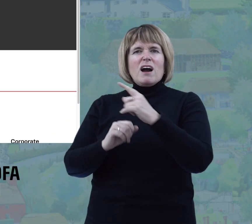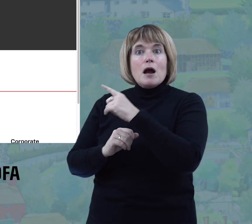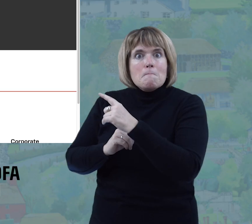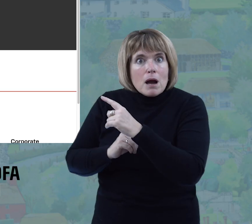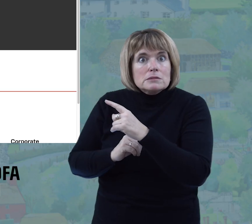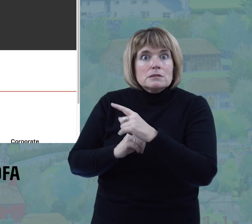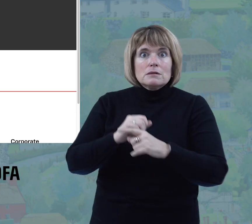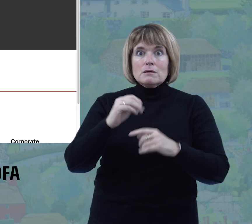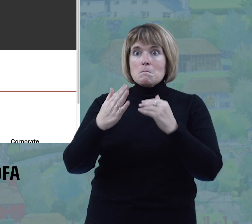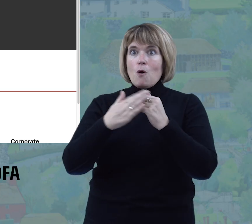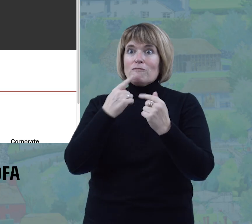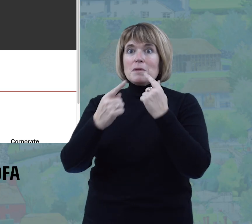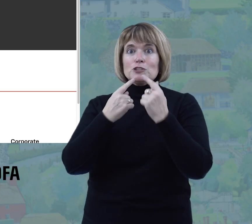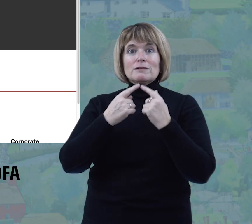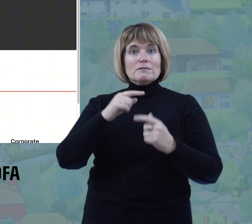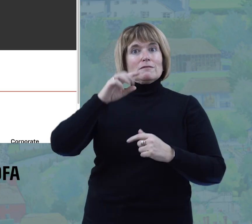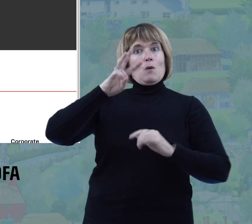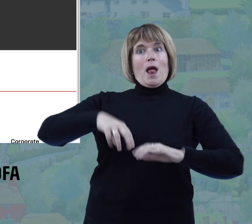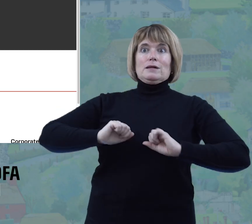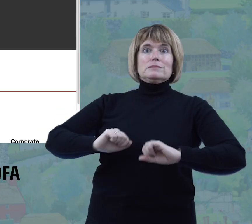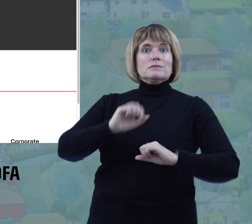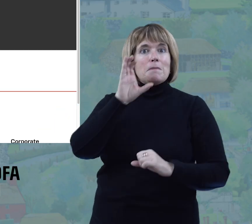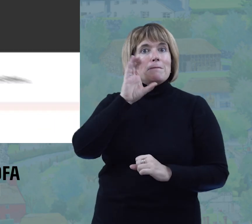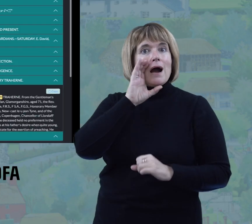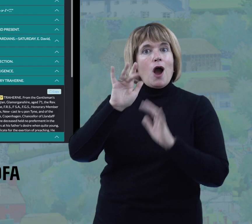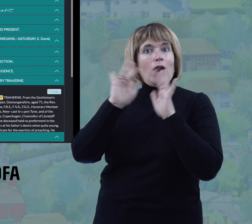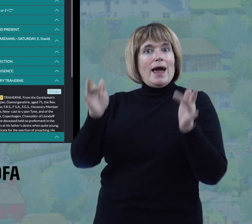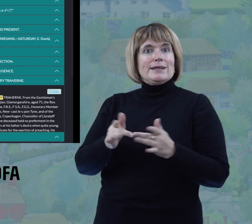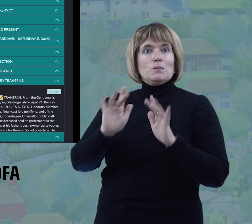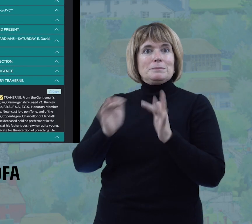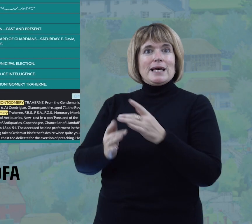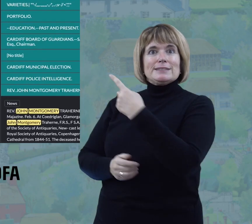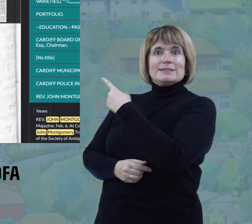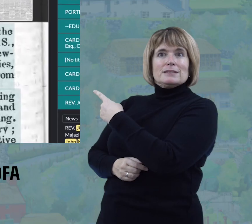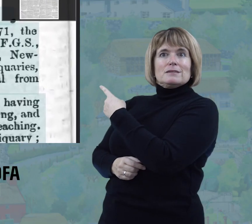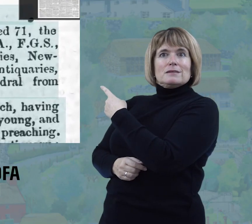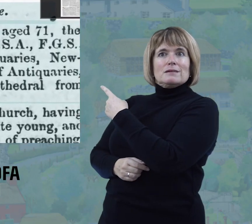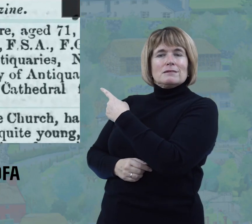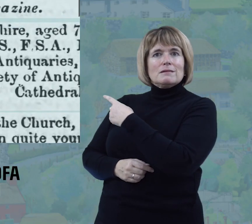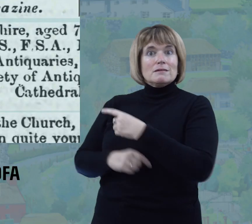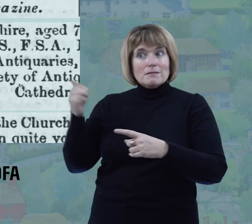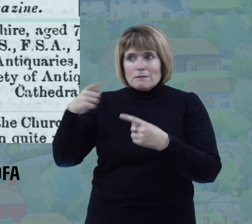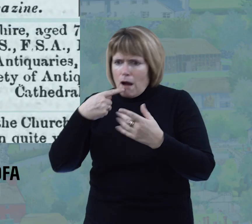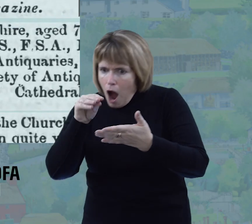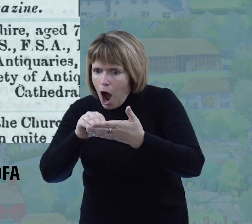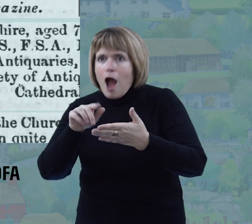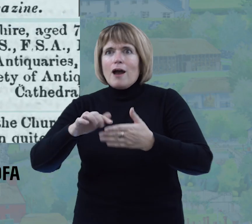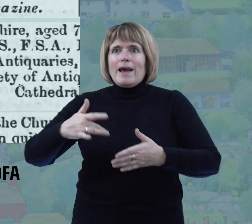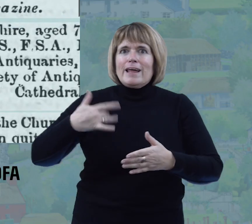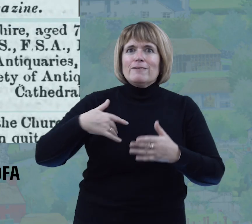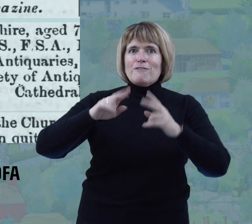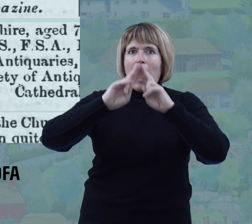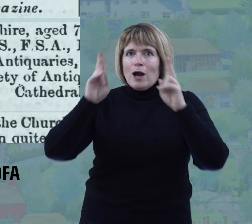do have much more information that we were able to get from the Welsh newspapers online website. The newspapers mentioned that he lived